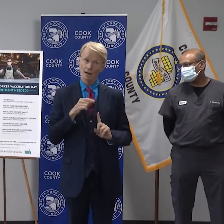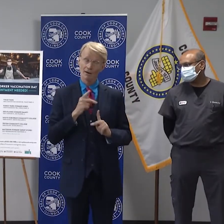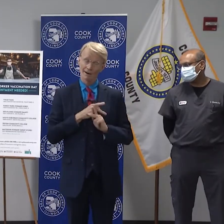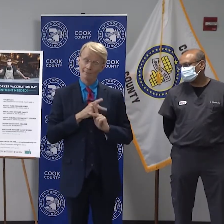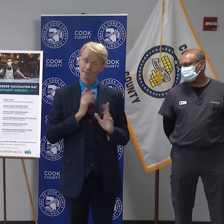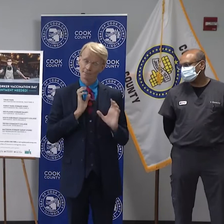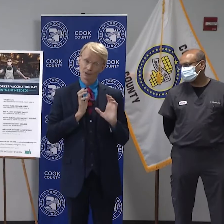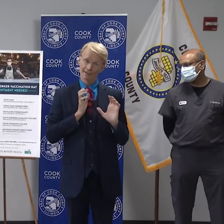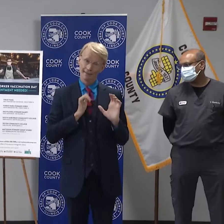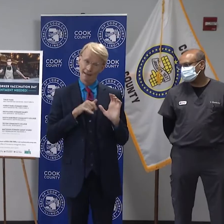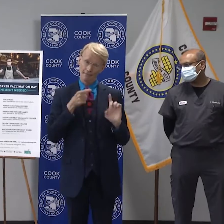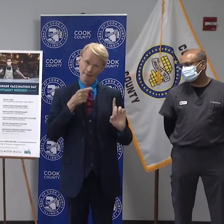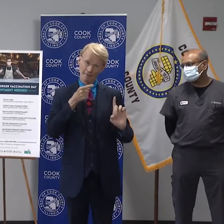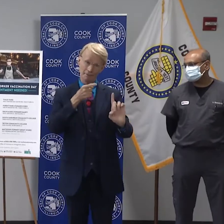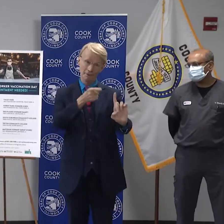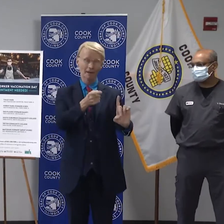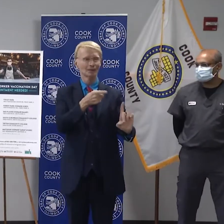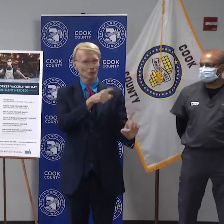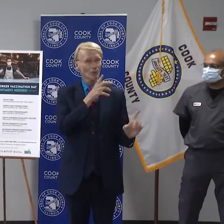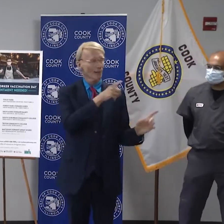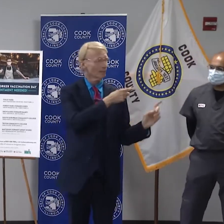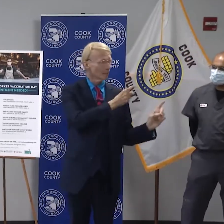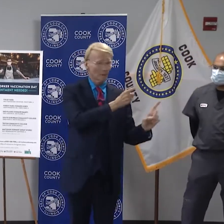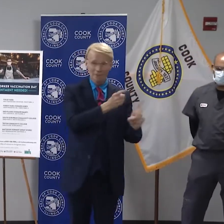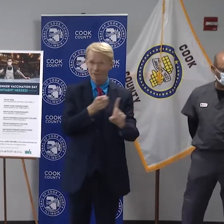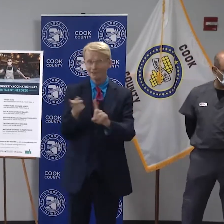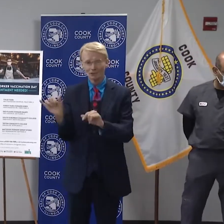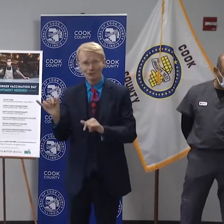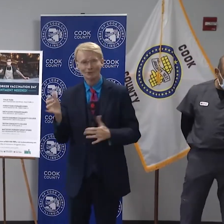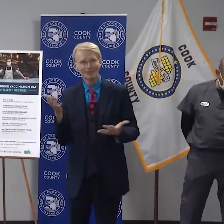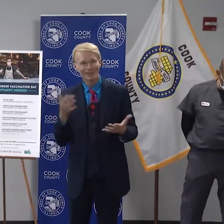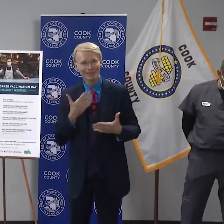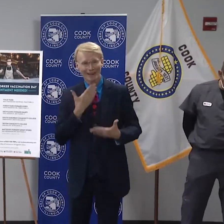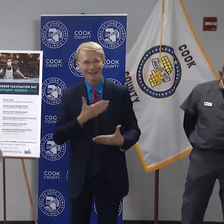going to communicate, and hopefully you'll communicate this in your column. So thank you.